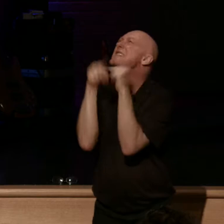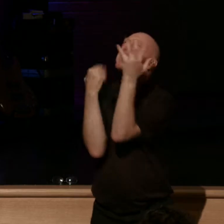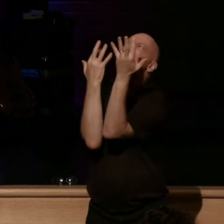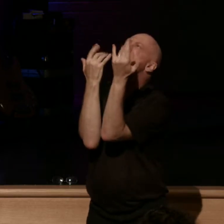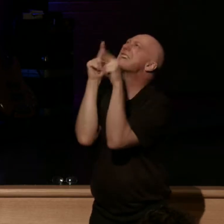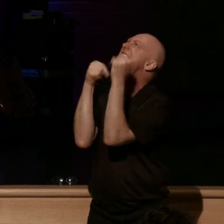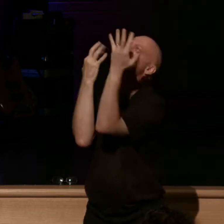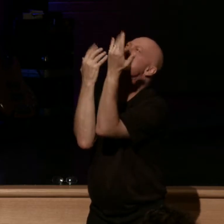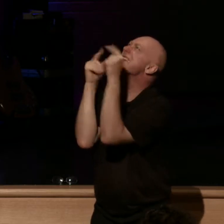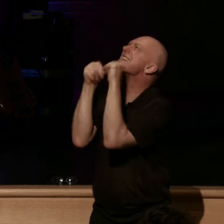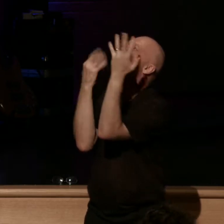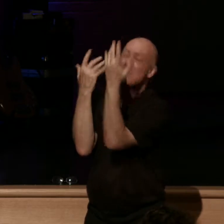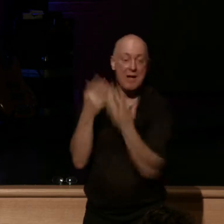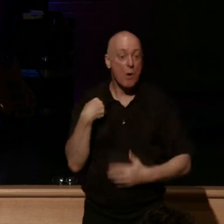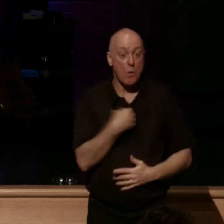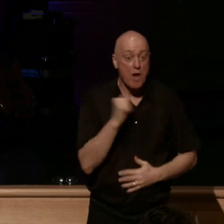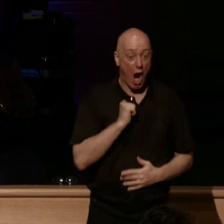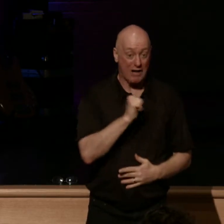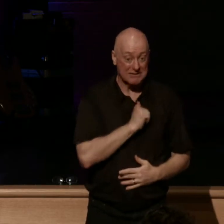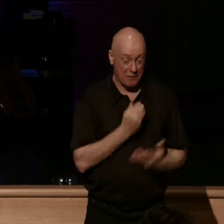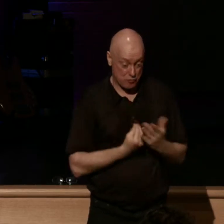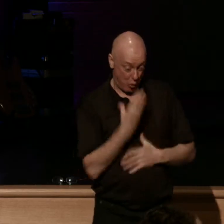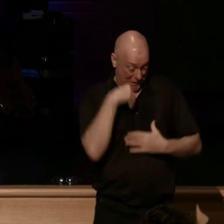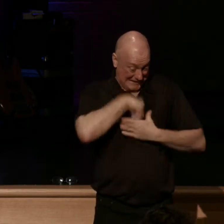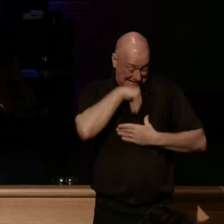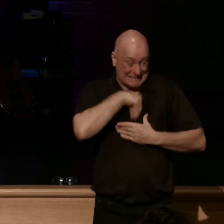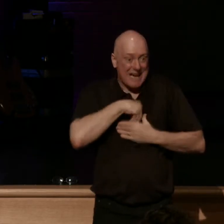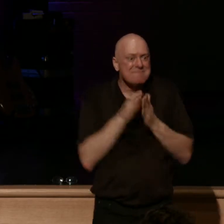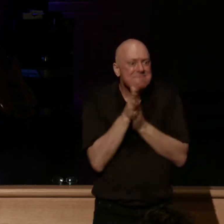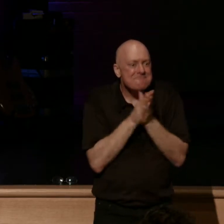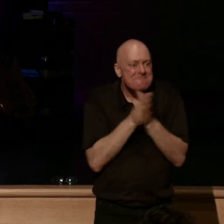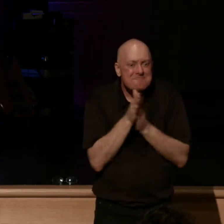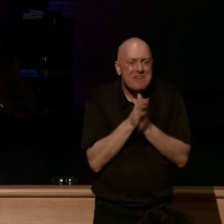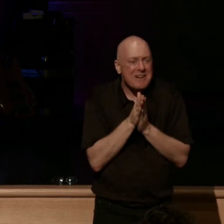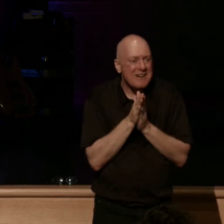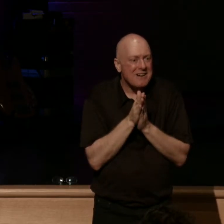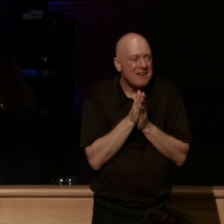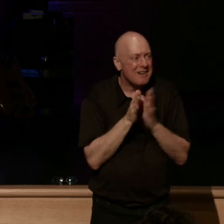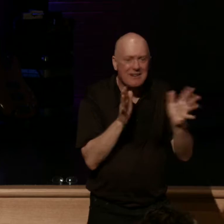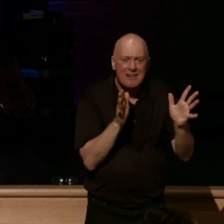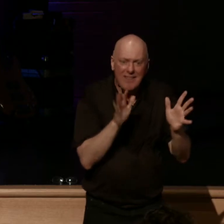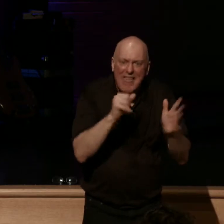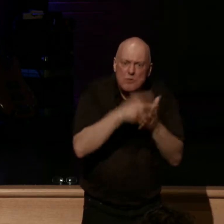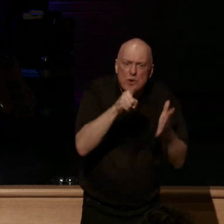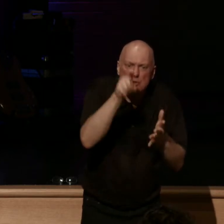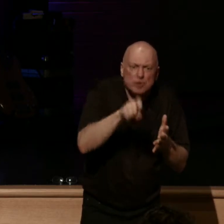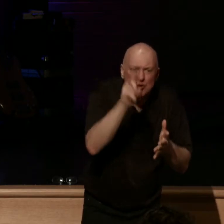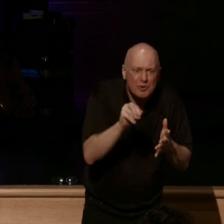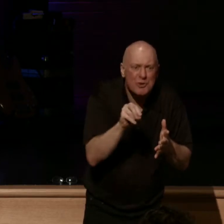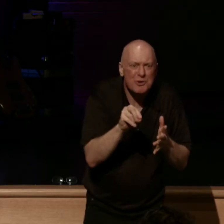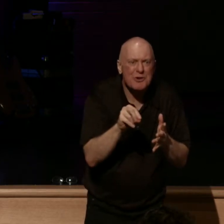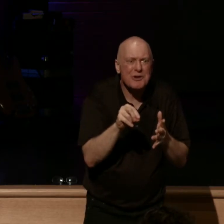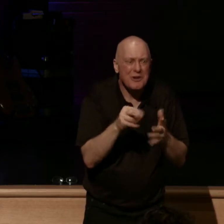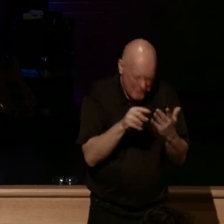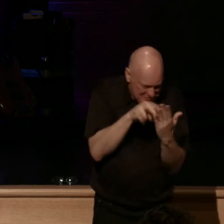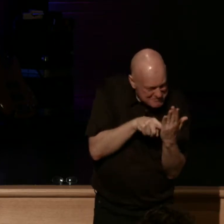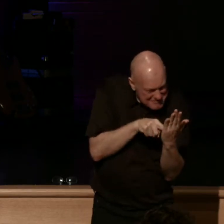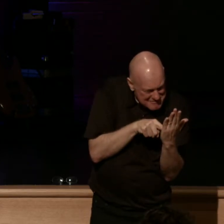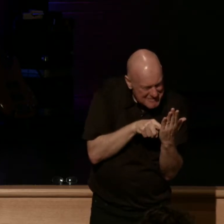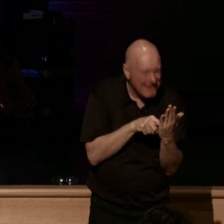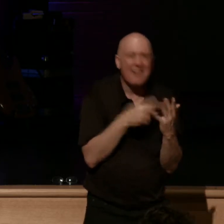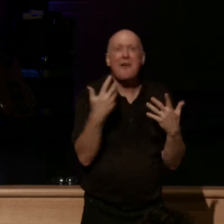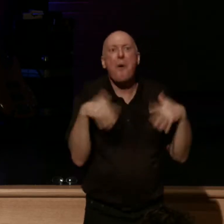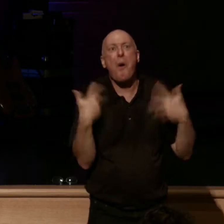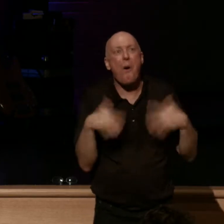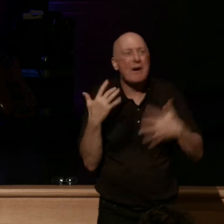eagerly, okay? So we ourselves groan inwardly and eagerly. And this is, if you're getting a Bible out, this is what you do. You'd be like, this is awesome. That's awesome. Triangle,